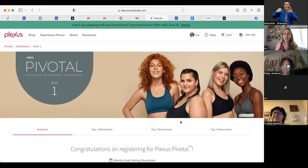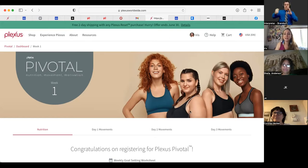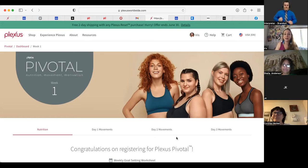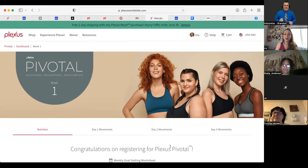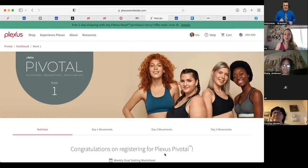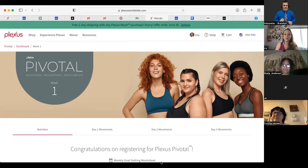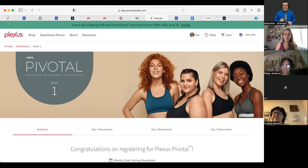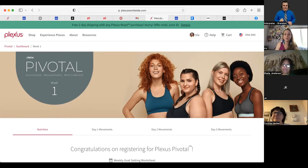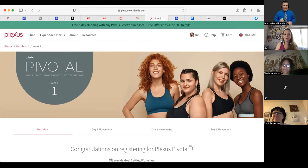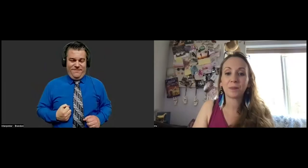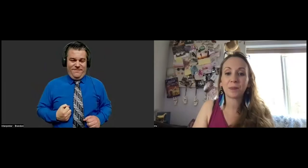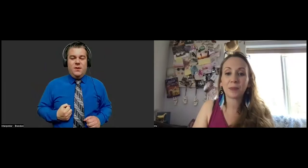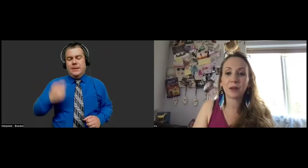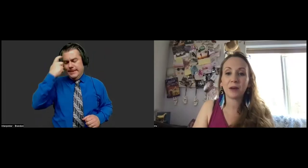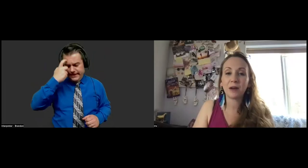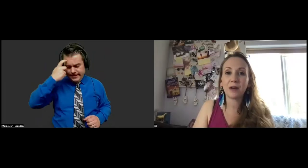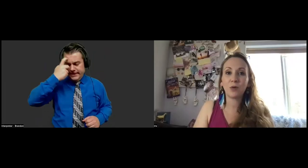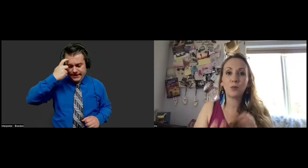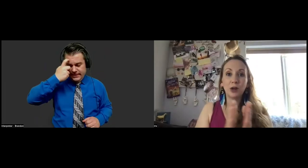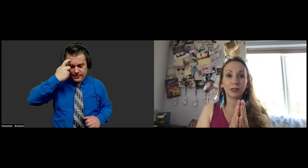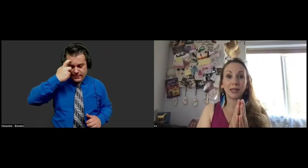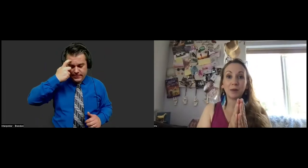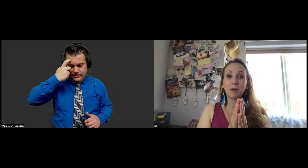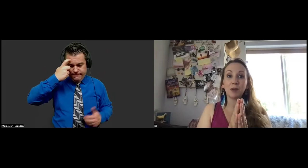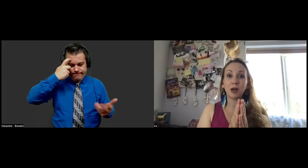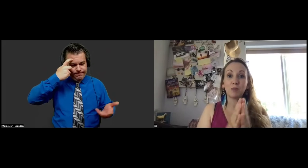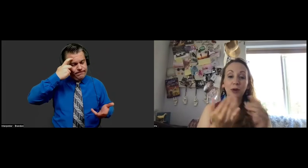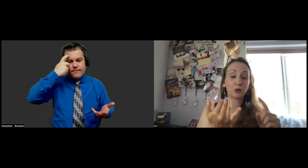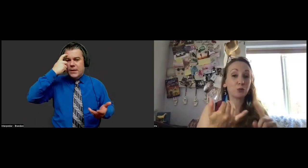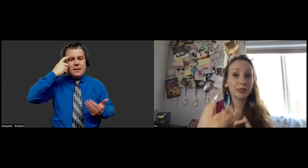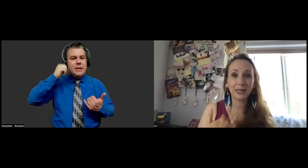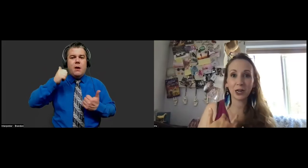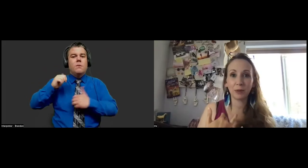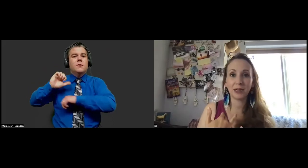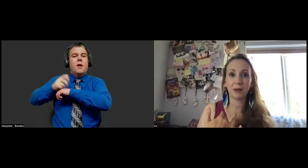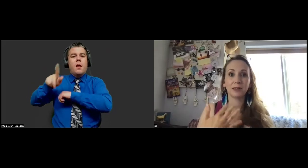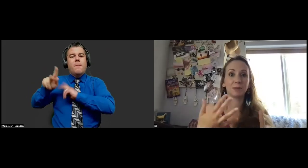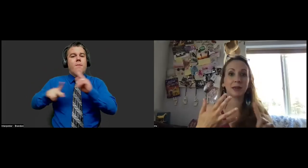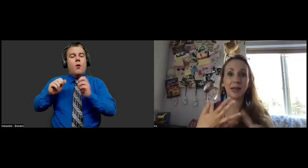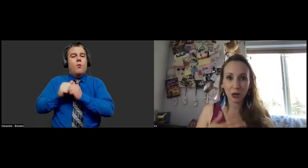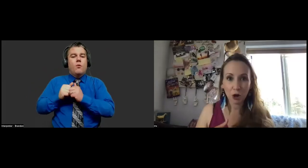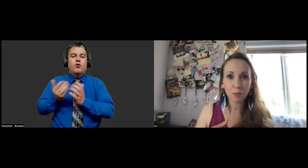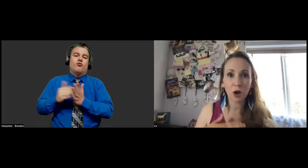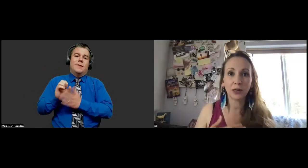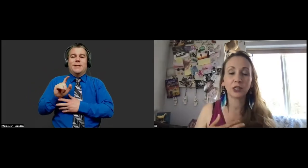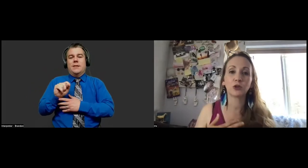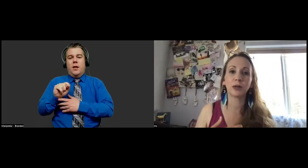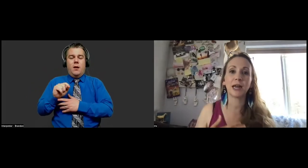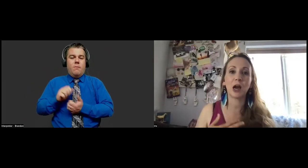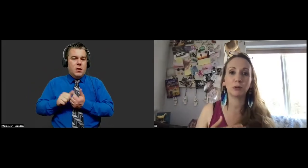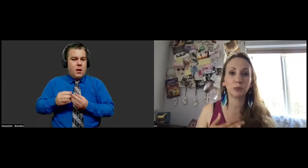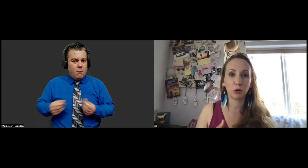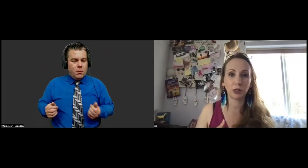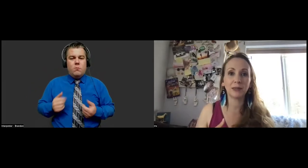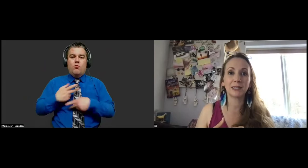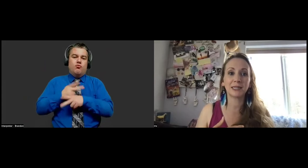this mindset of we are setting people up with resetting our metabolism, getting on products that's going to